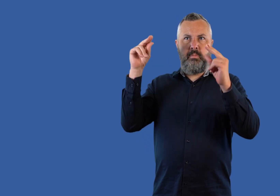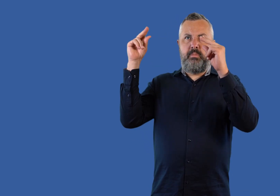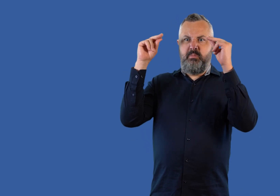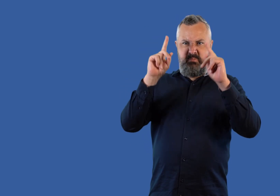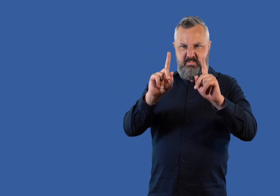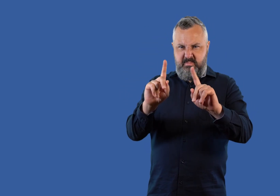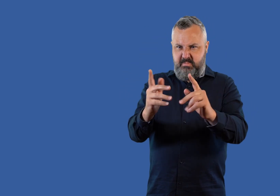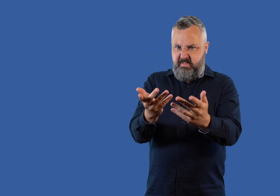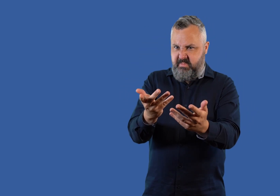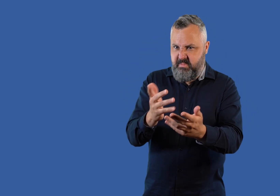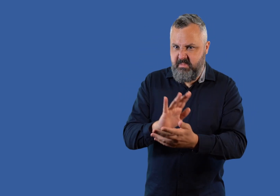deaf and can't hear?